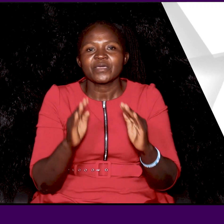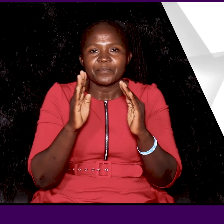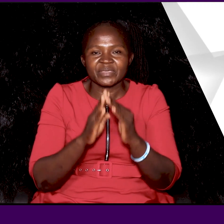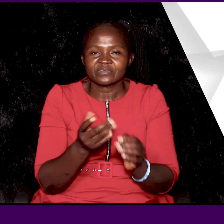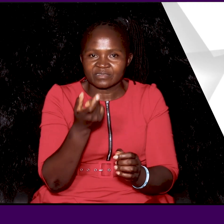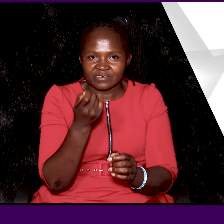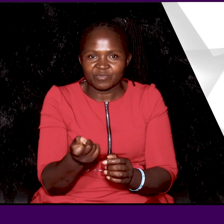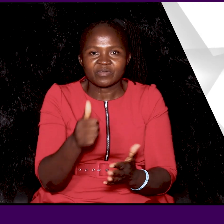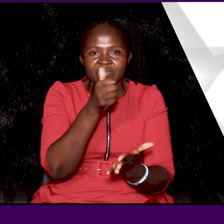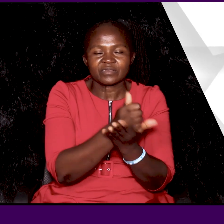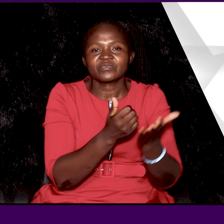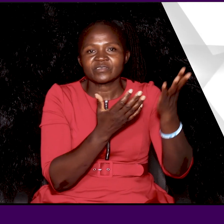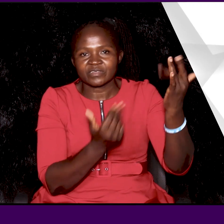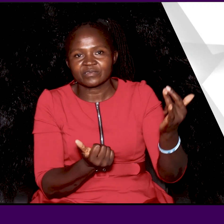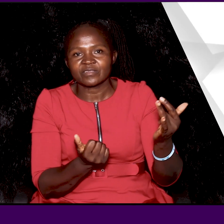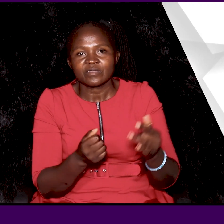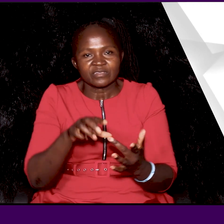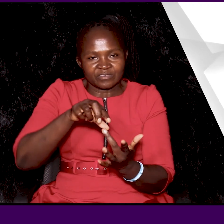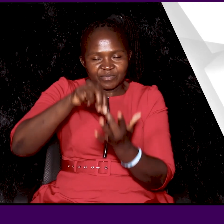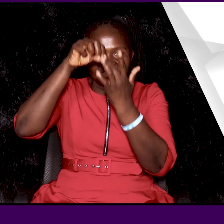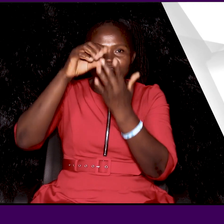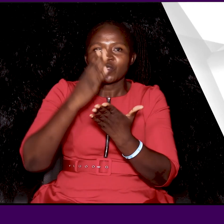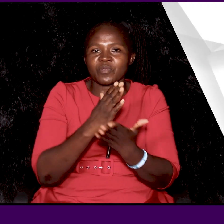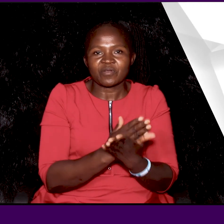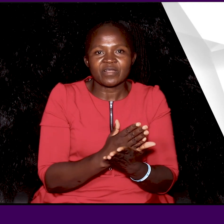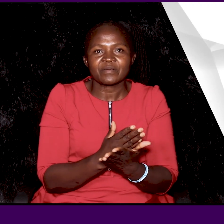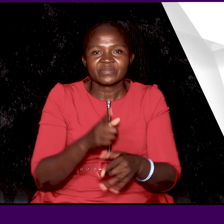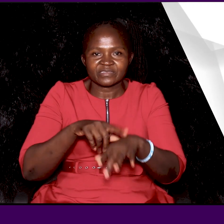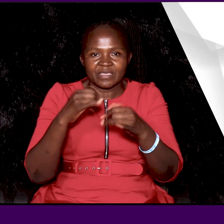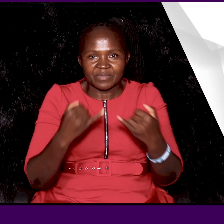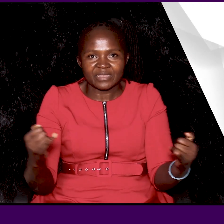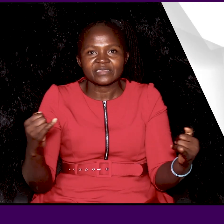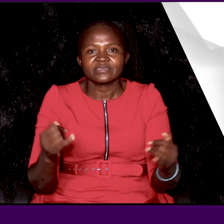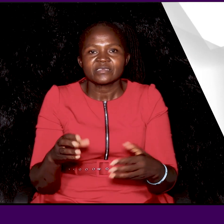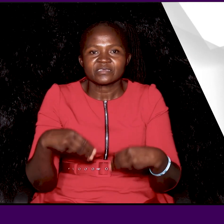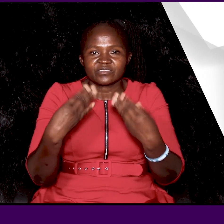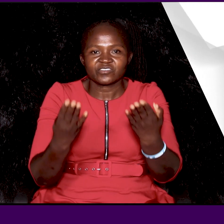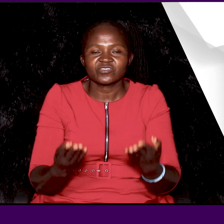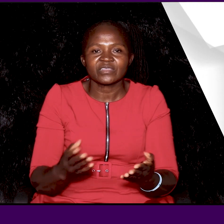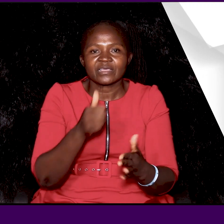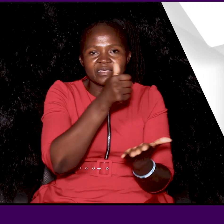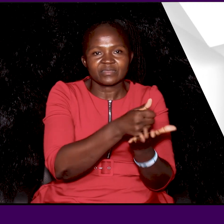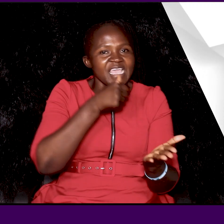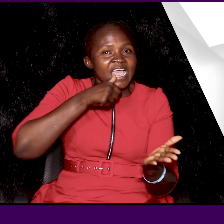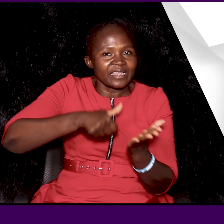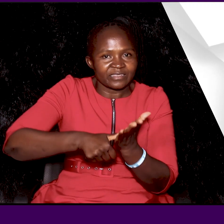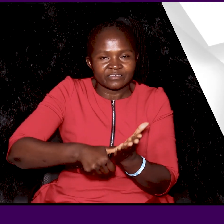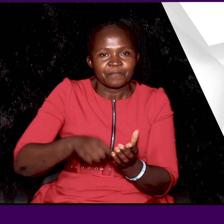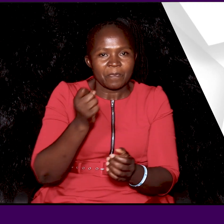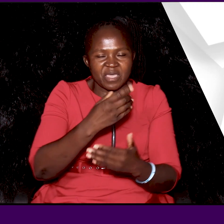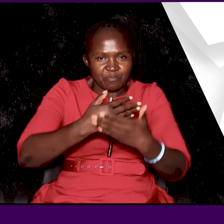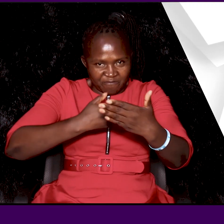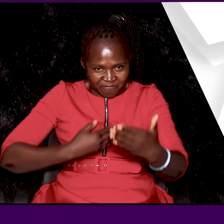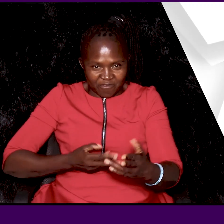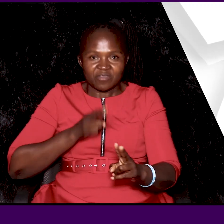the minimum admission requirements for specific programs, and the timeline is issuance of admission letter a month ahead